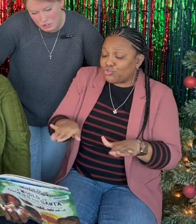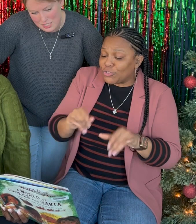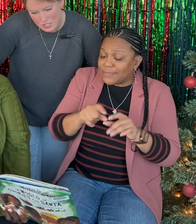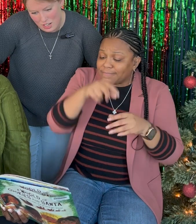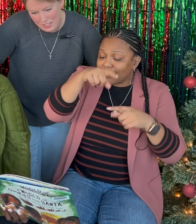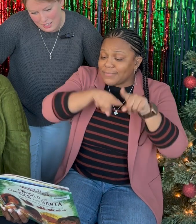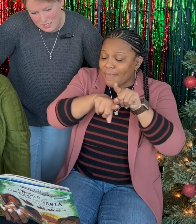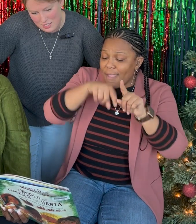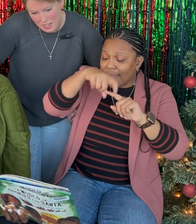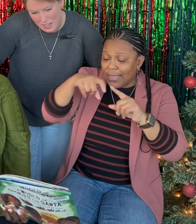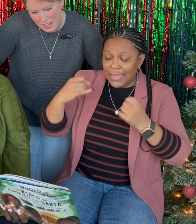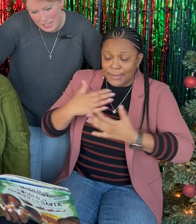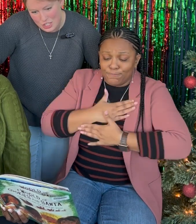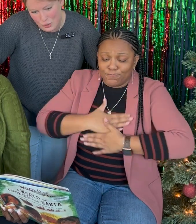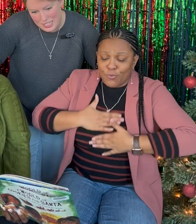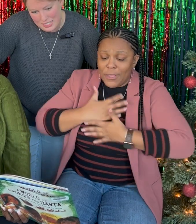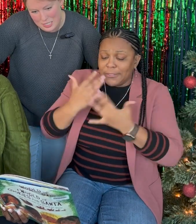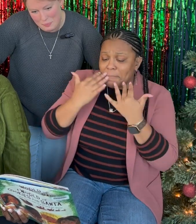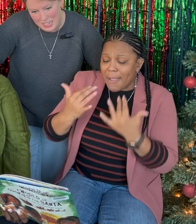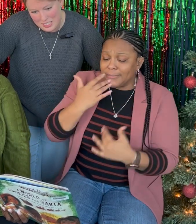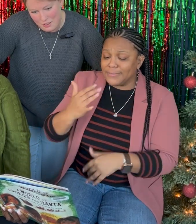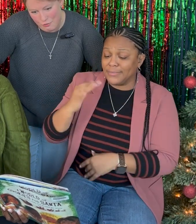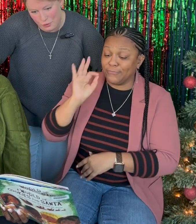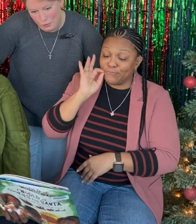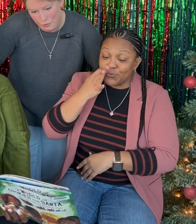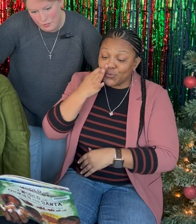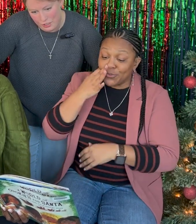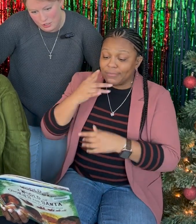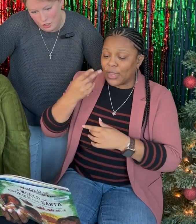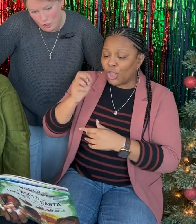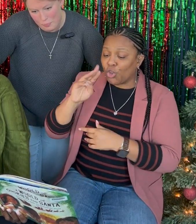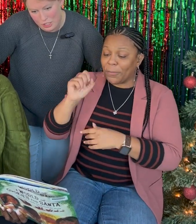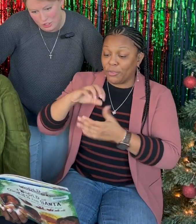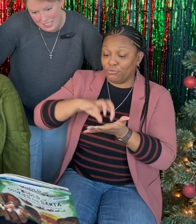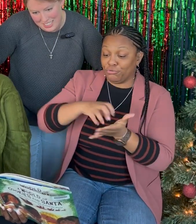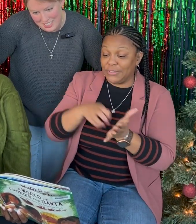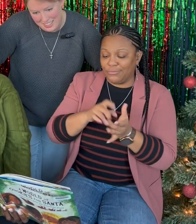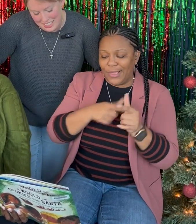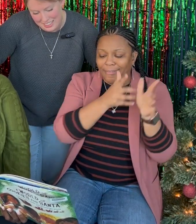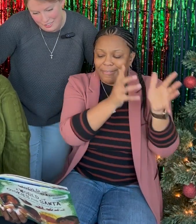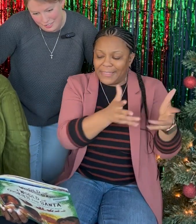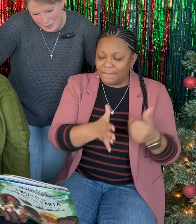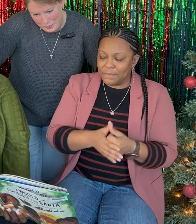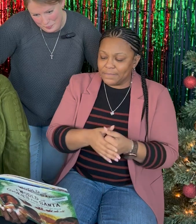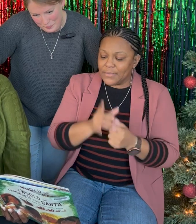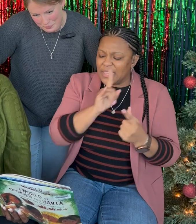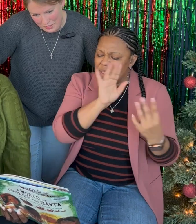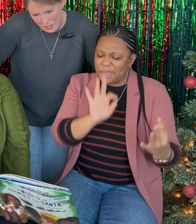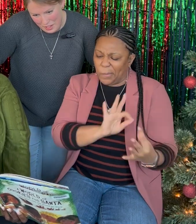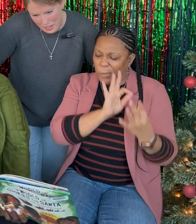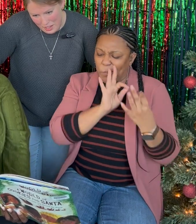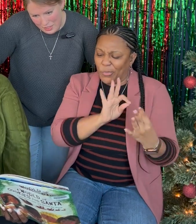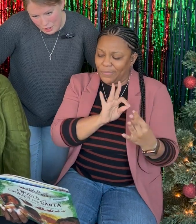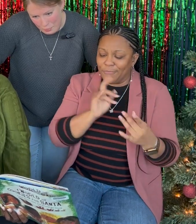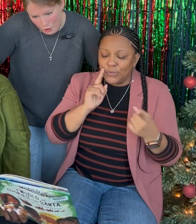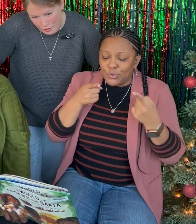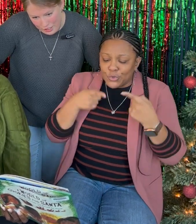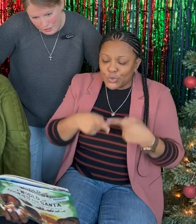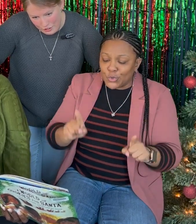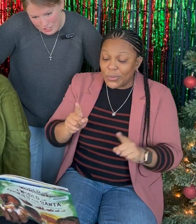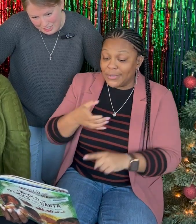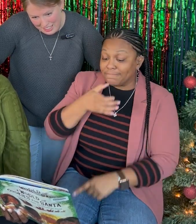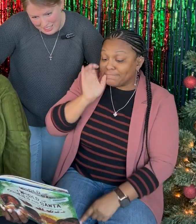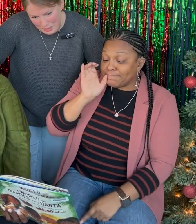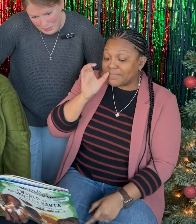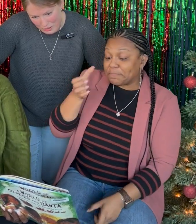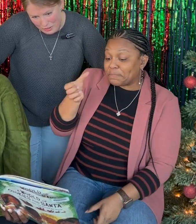fills children's stockings and enjoys the spicy, fruit-filled hermit cookies they leave. They're perfect